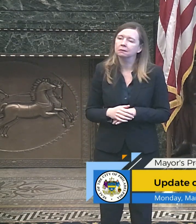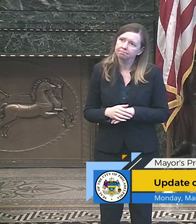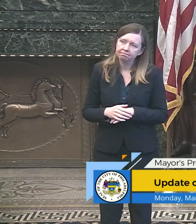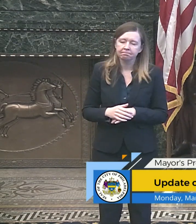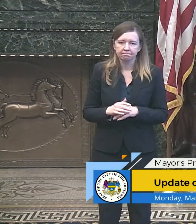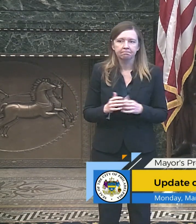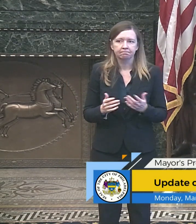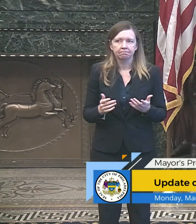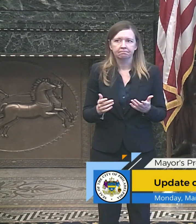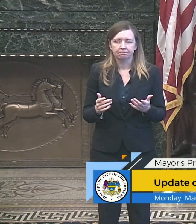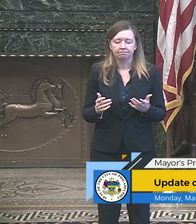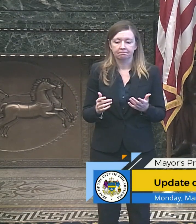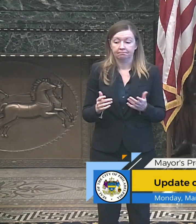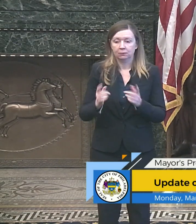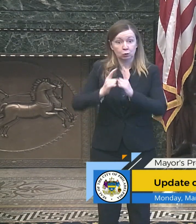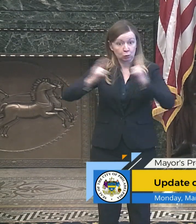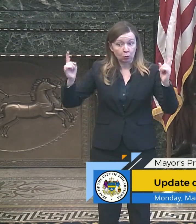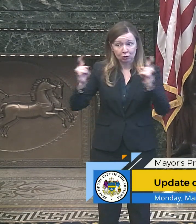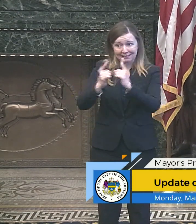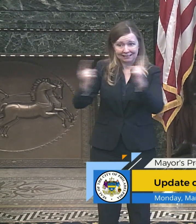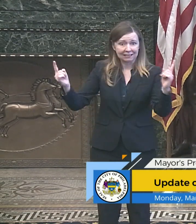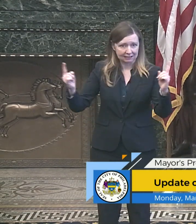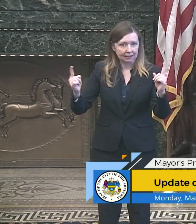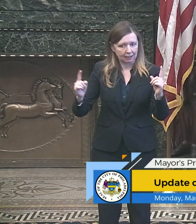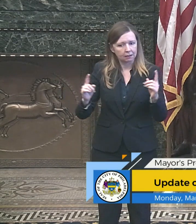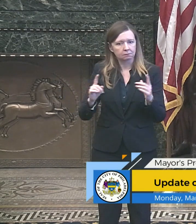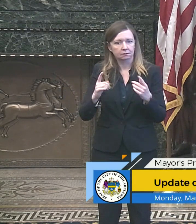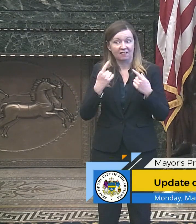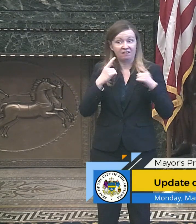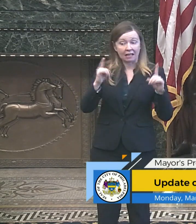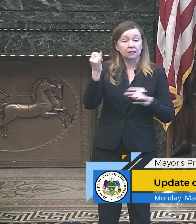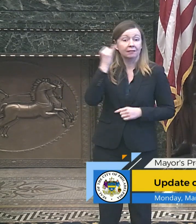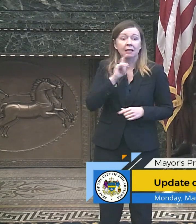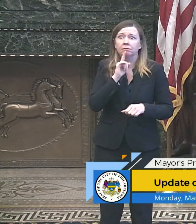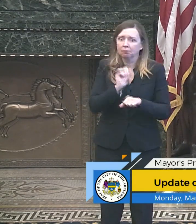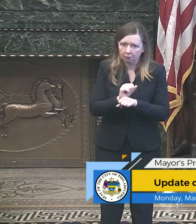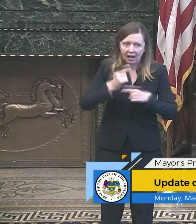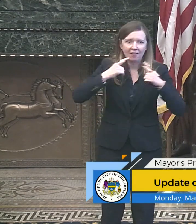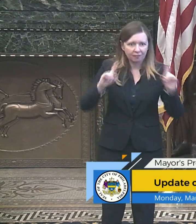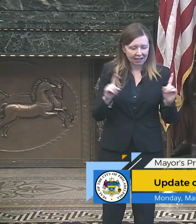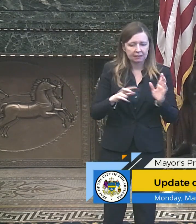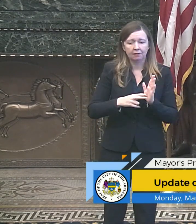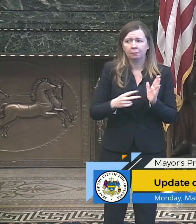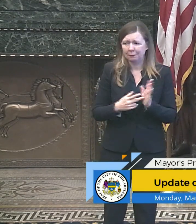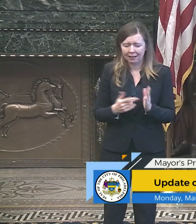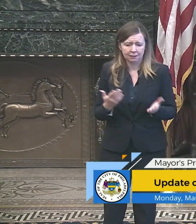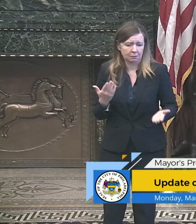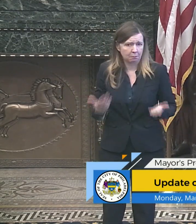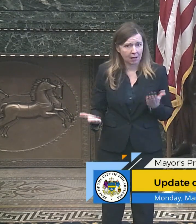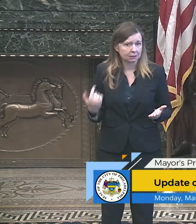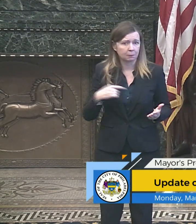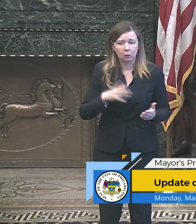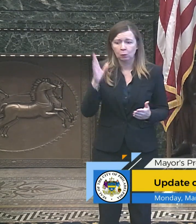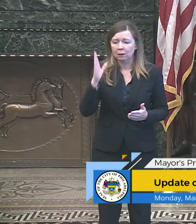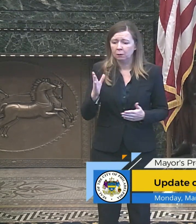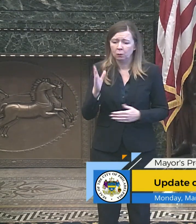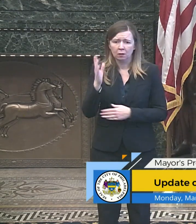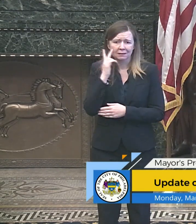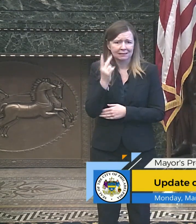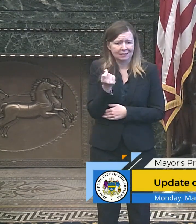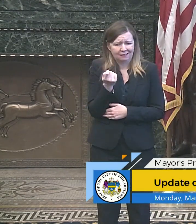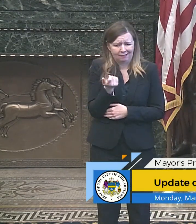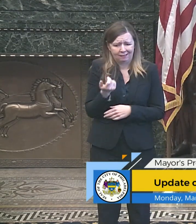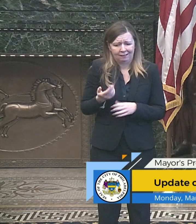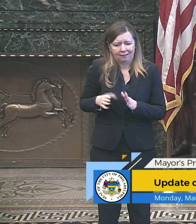how effective the social distancing we're doing right now is. If it is very effective, then it is entirely possible we will see a very,